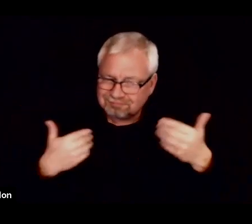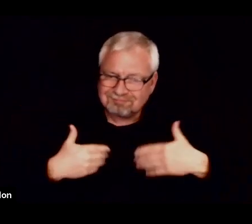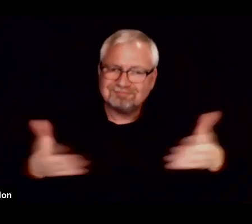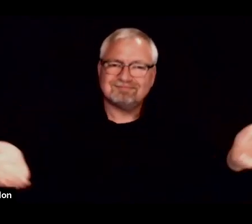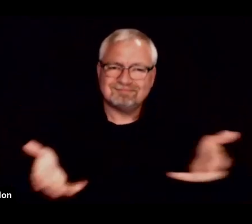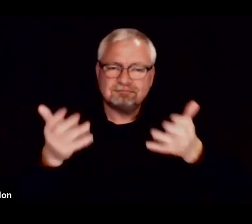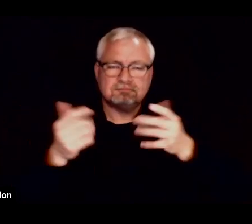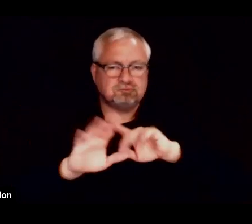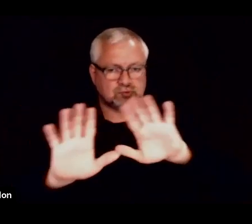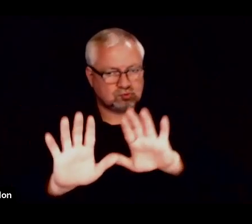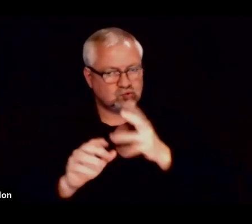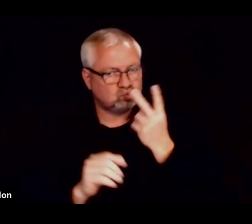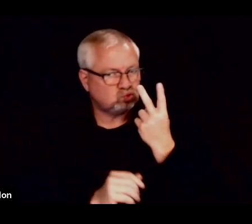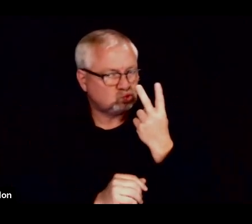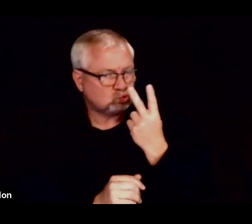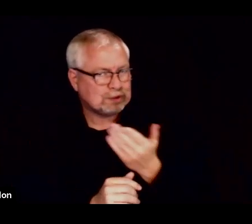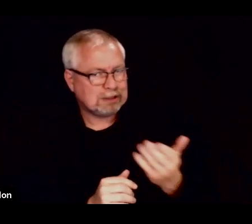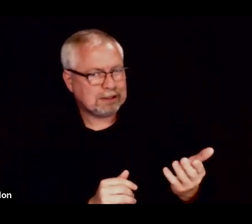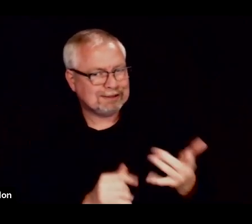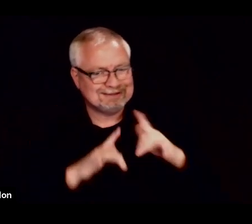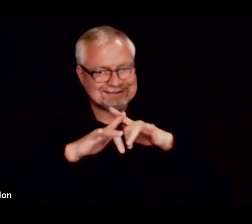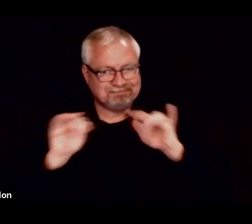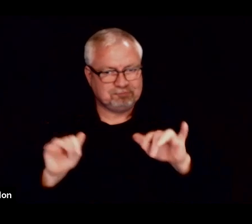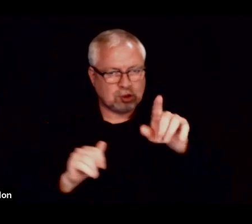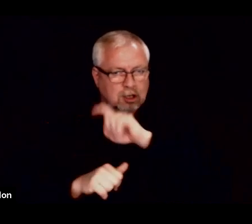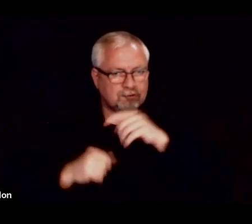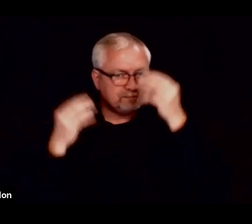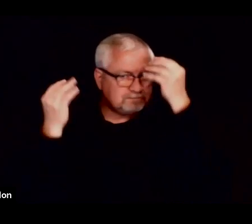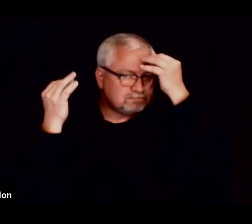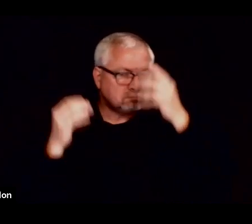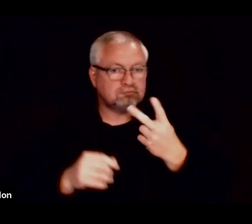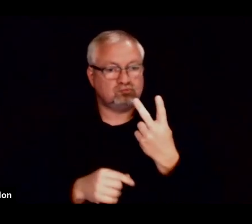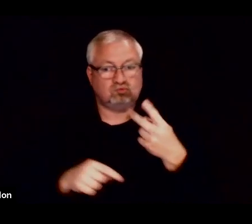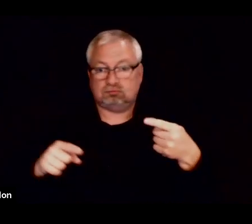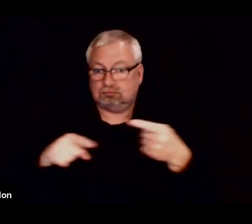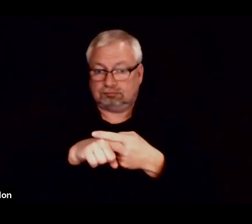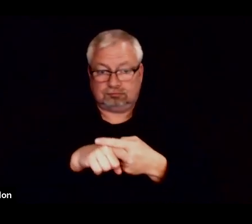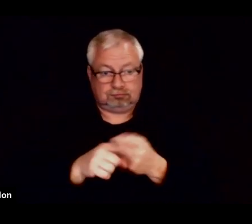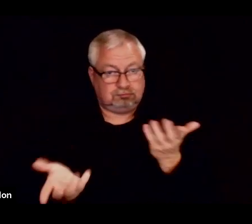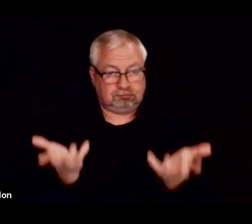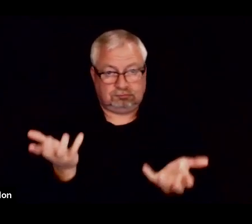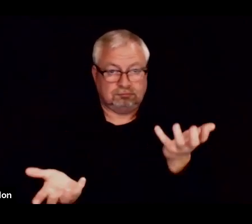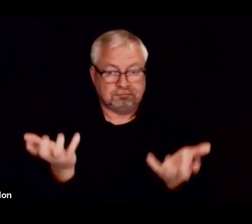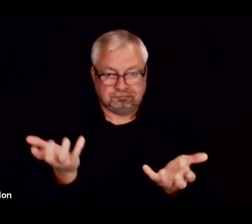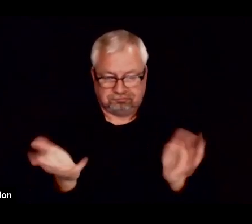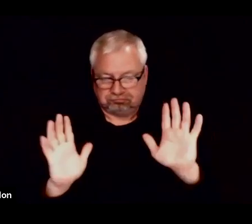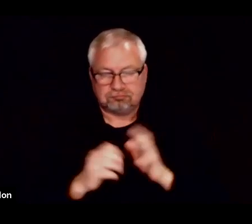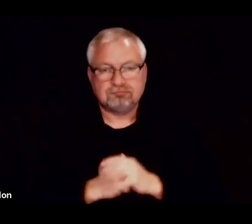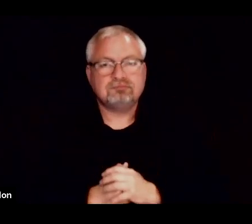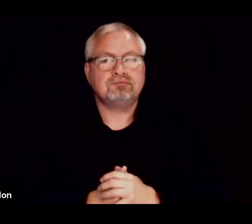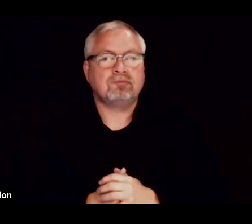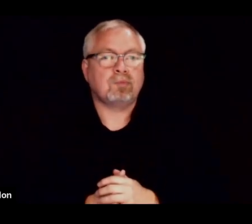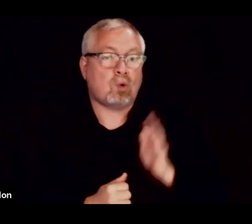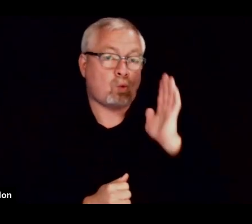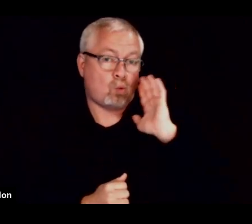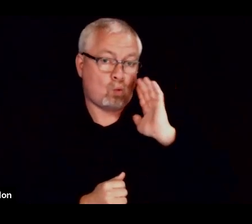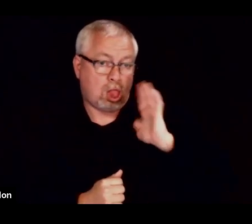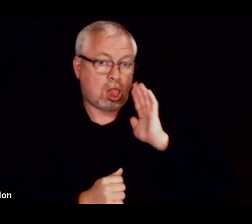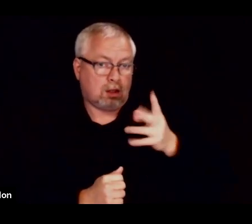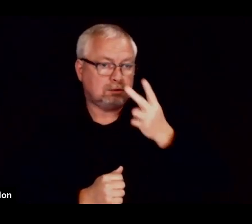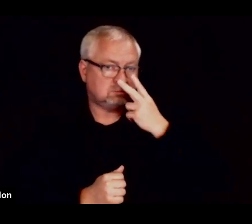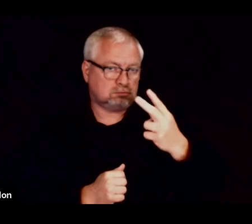be in direct opposition to each other. So we will likely see more cases as more symptomatic people are